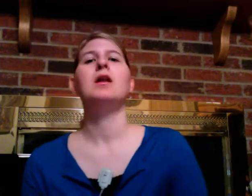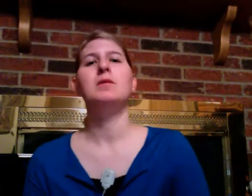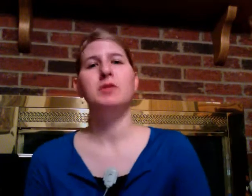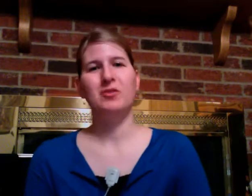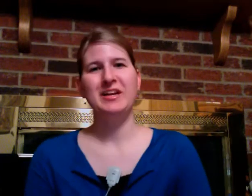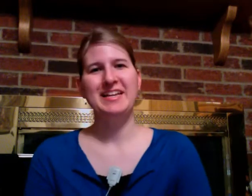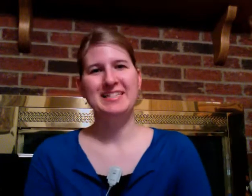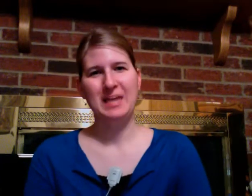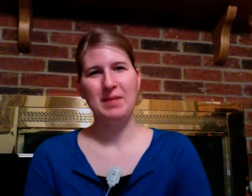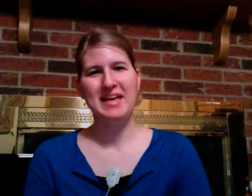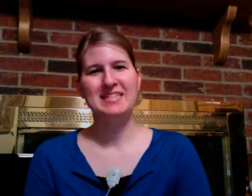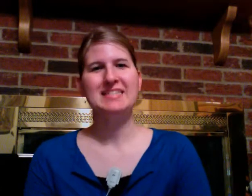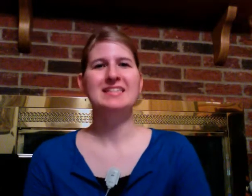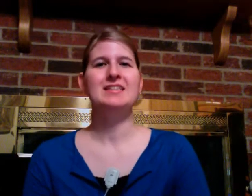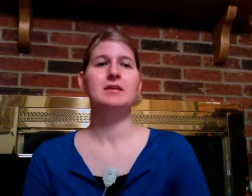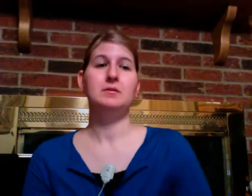Number 3, same as.